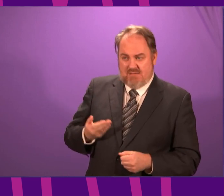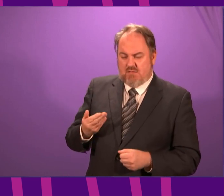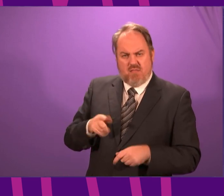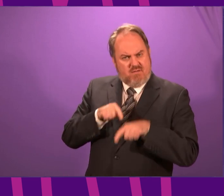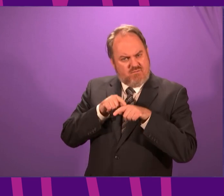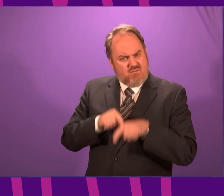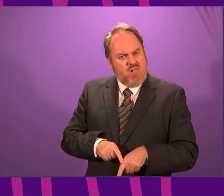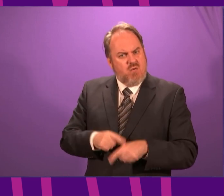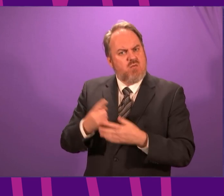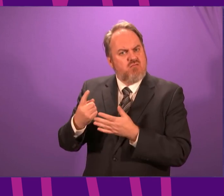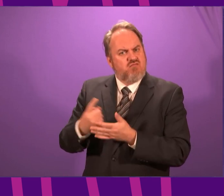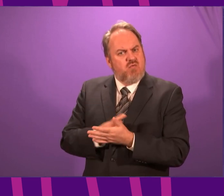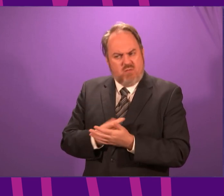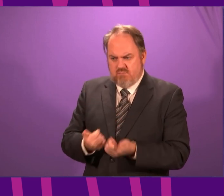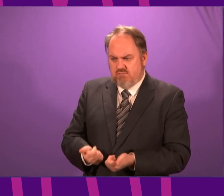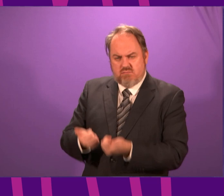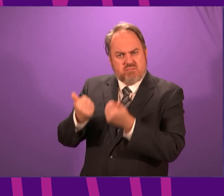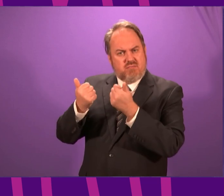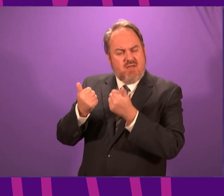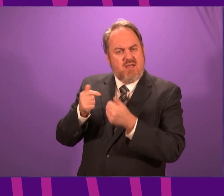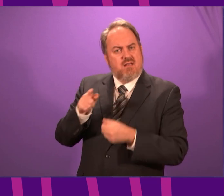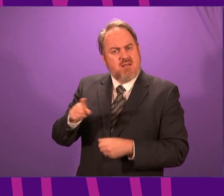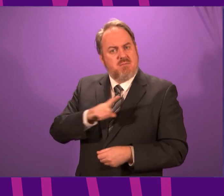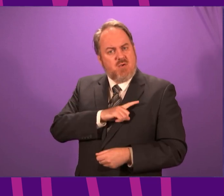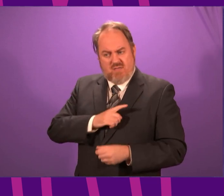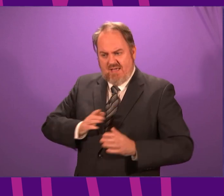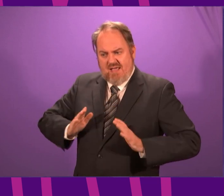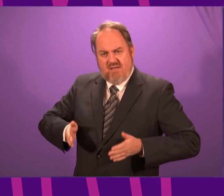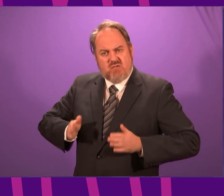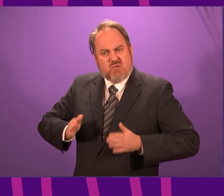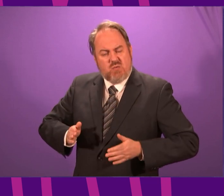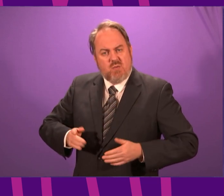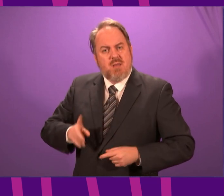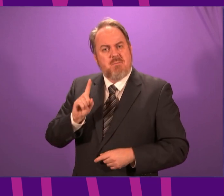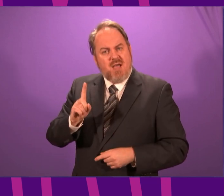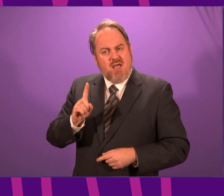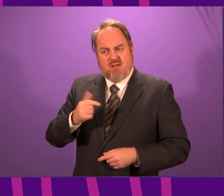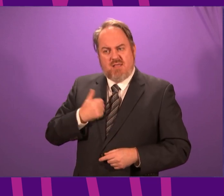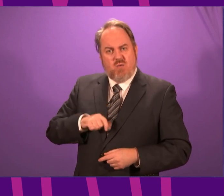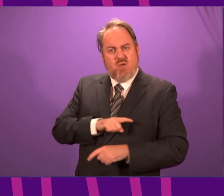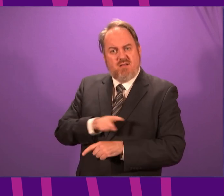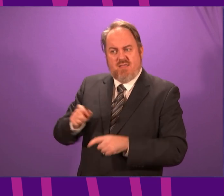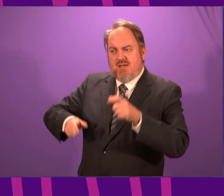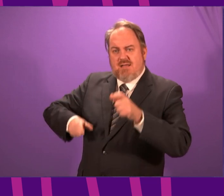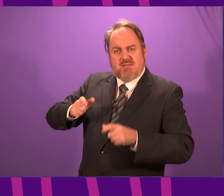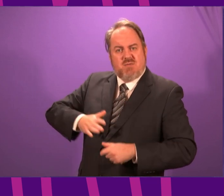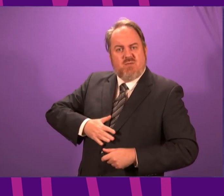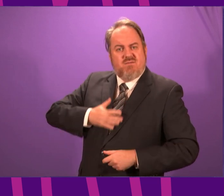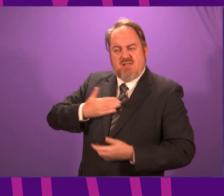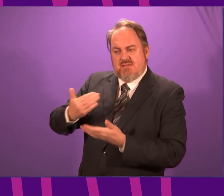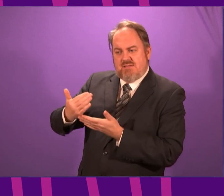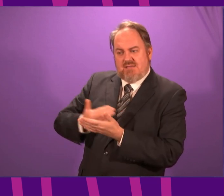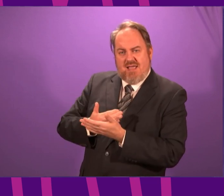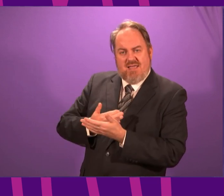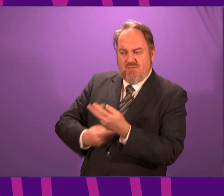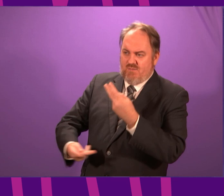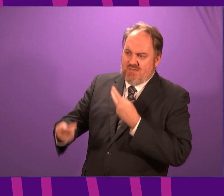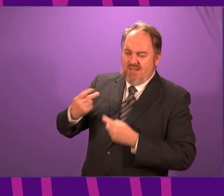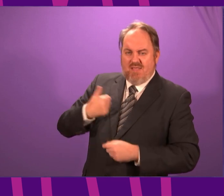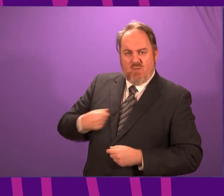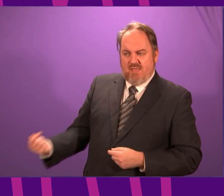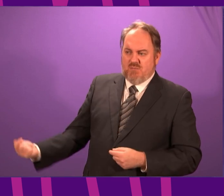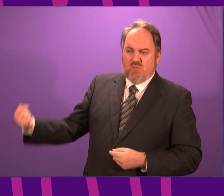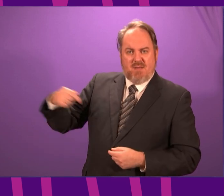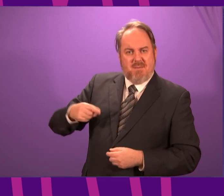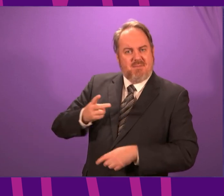rules. They do so in part because it is required of them, but also because they want their customers to feel confident in returning to